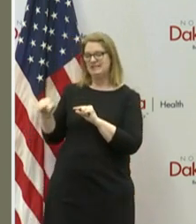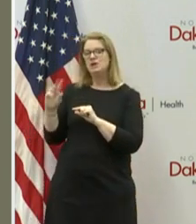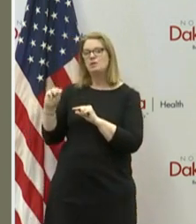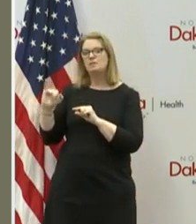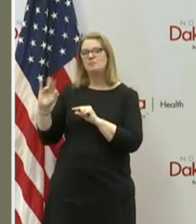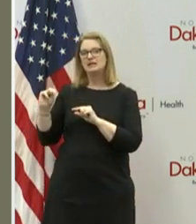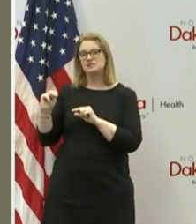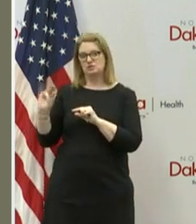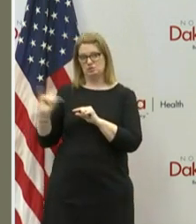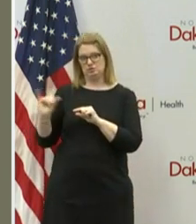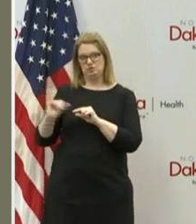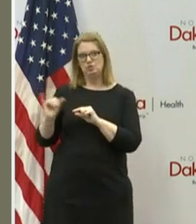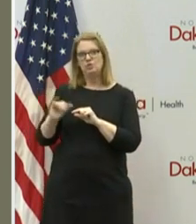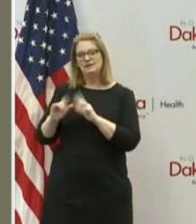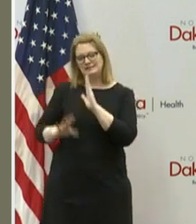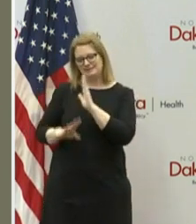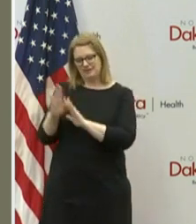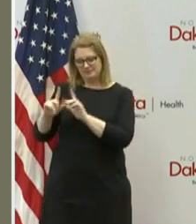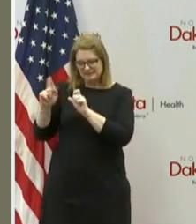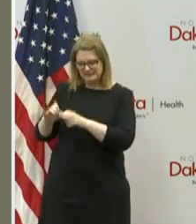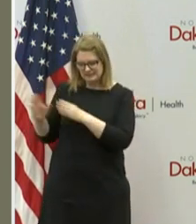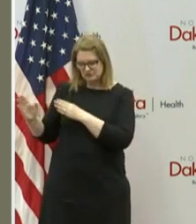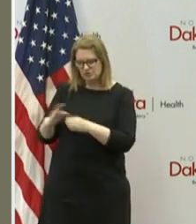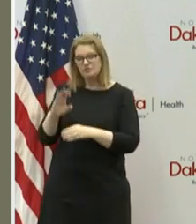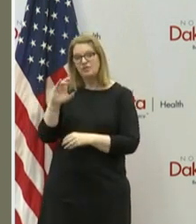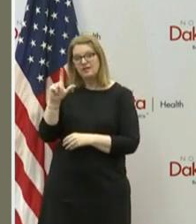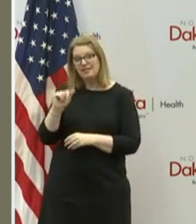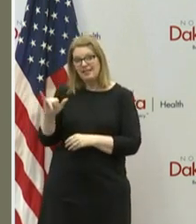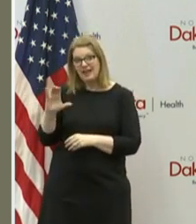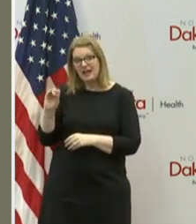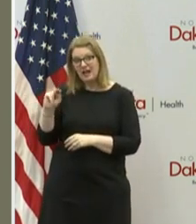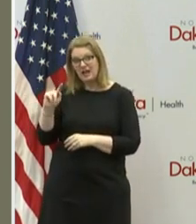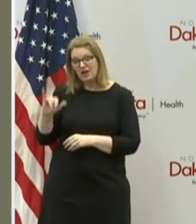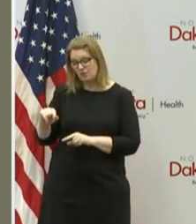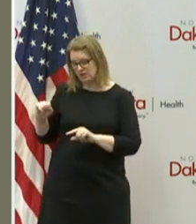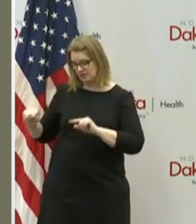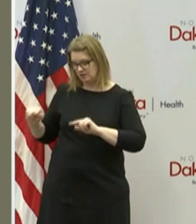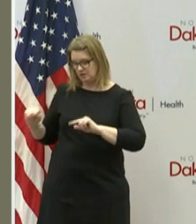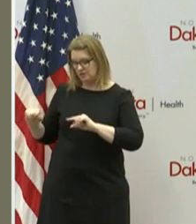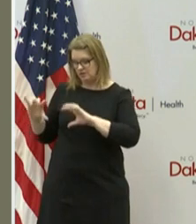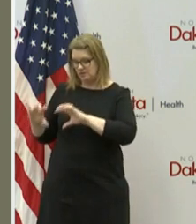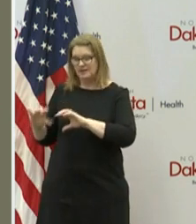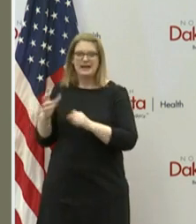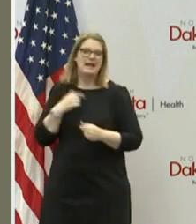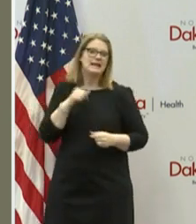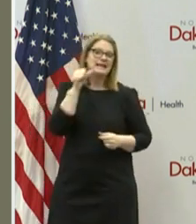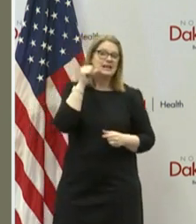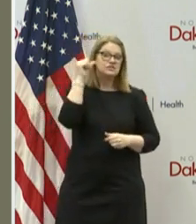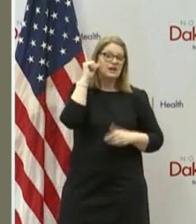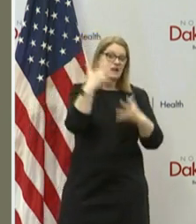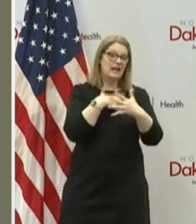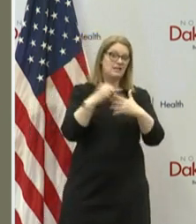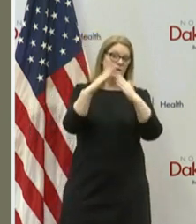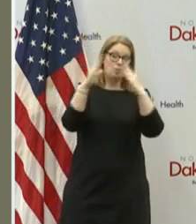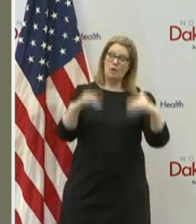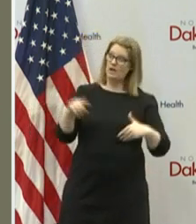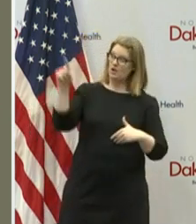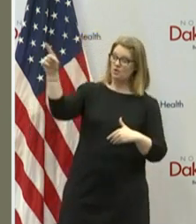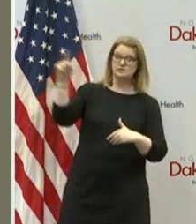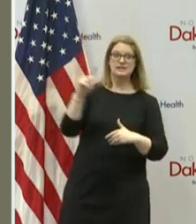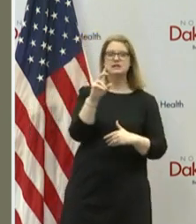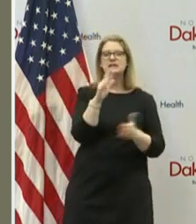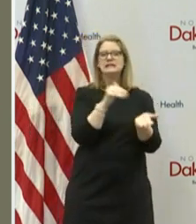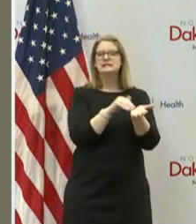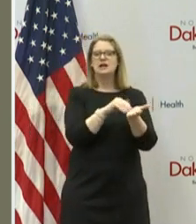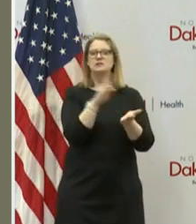Minnesota to develop a testing strategy for Clay County. As we learned yesterday at the White House from Dr. Birx, I mean, one of